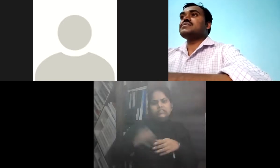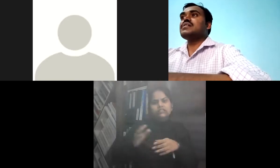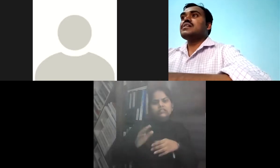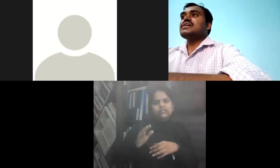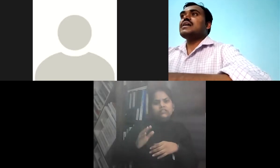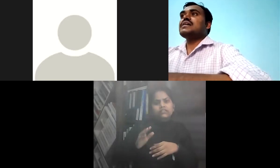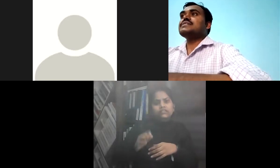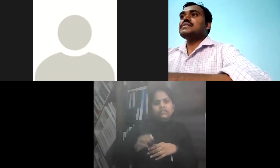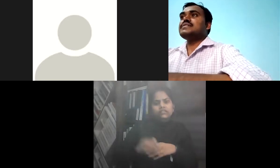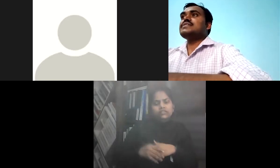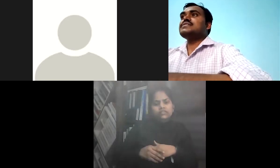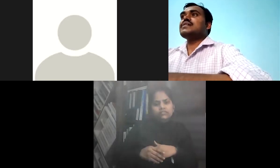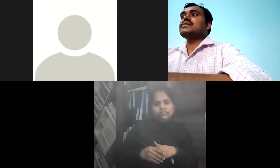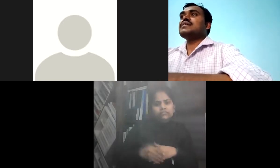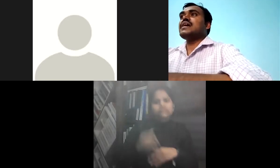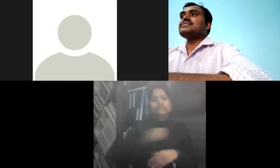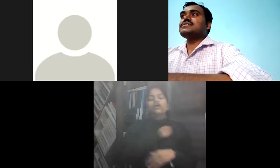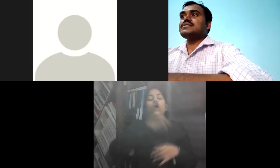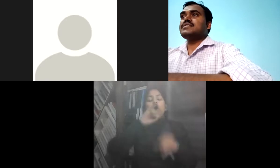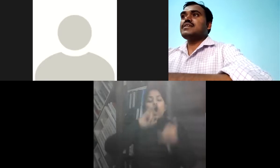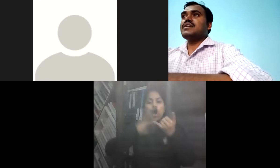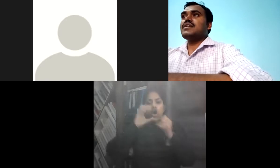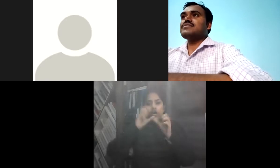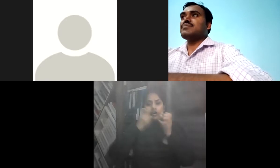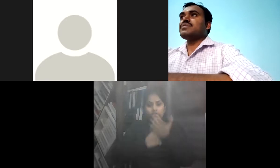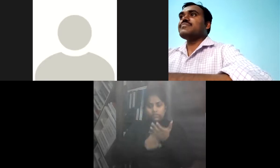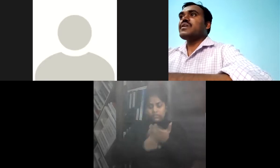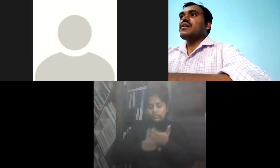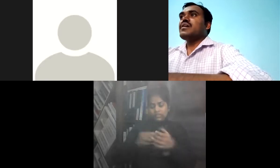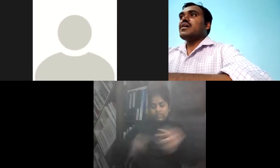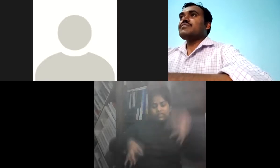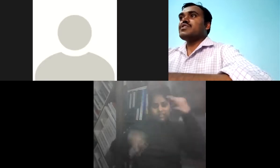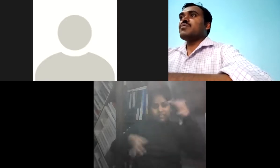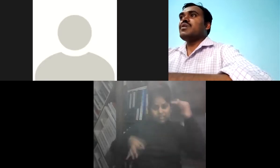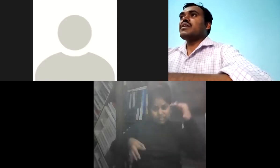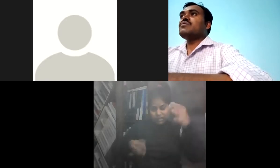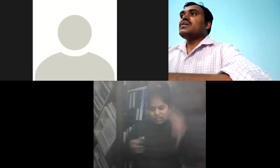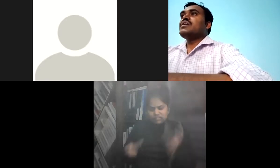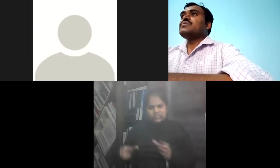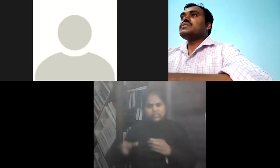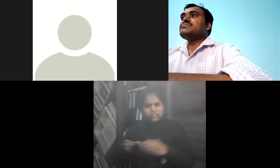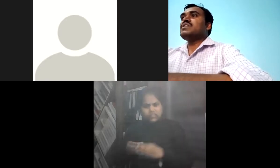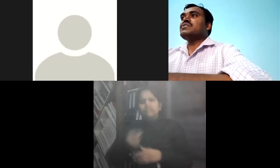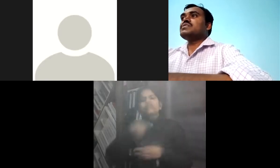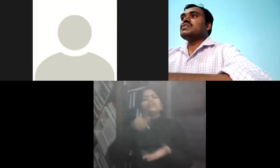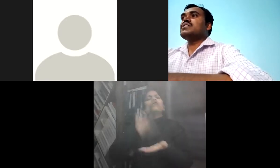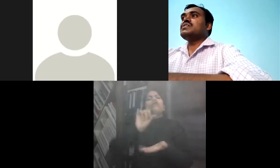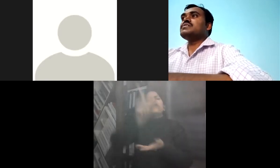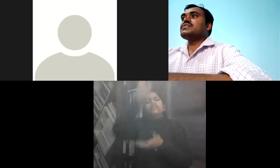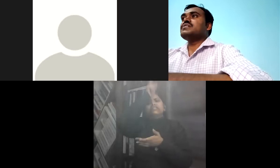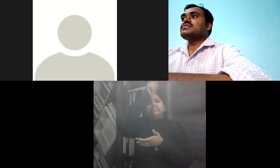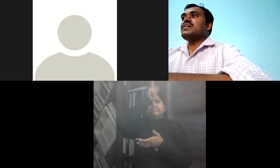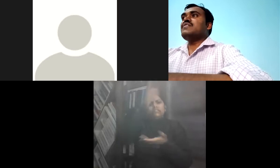Danzig citizens. The Danzig is the city in German, which is Poland now. With his piercing,